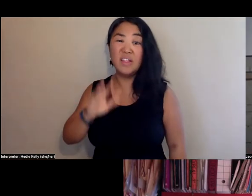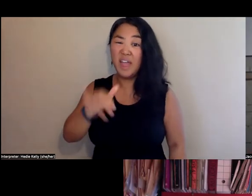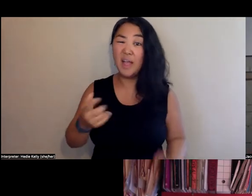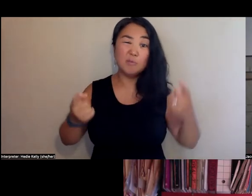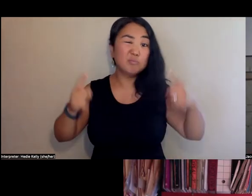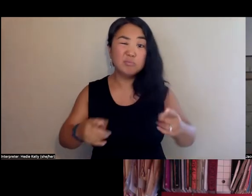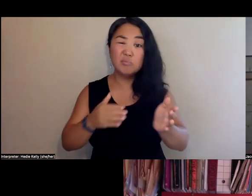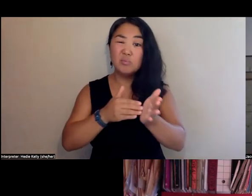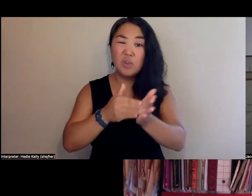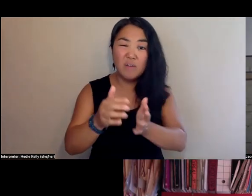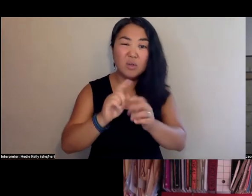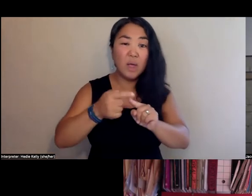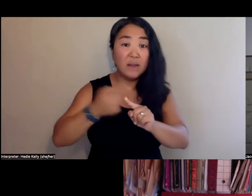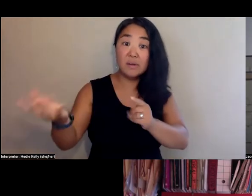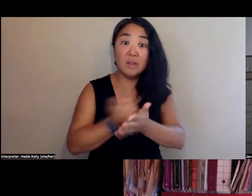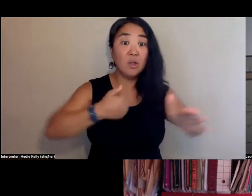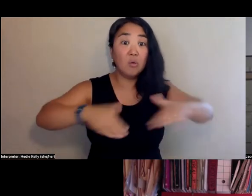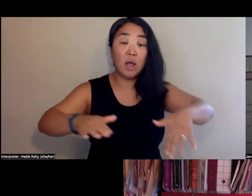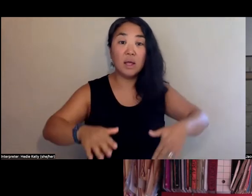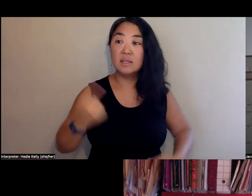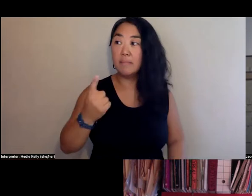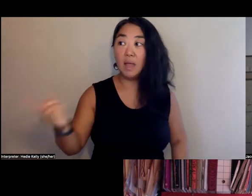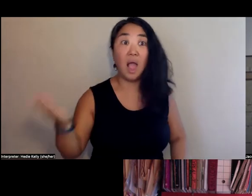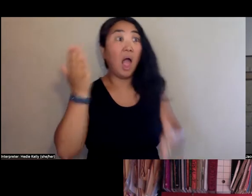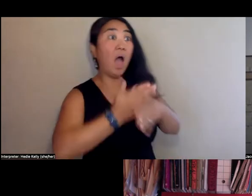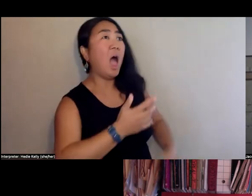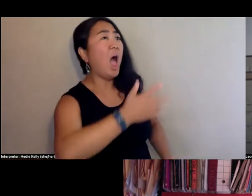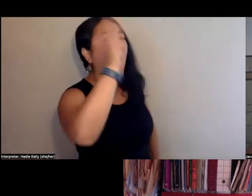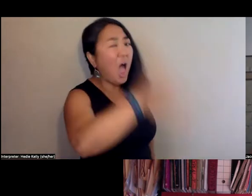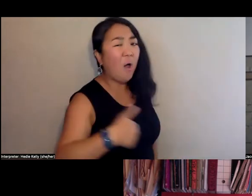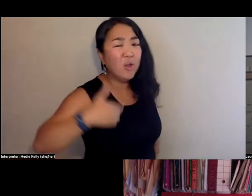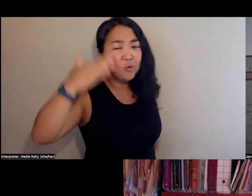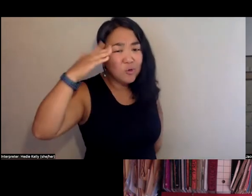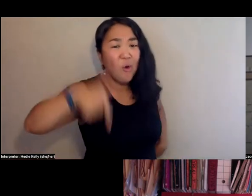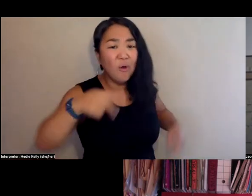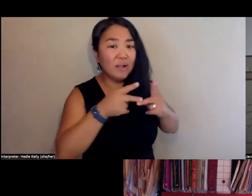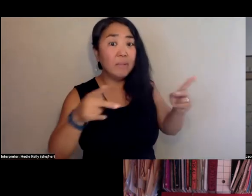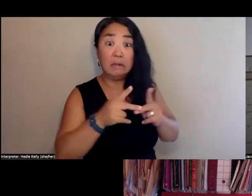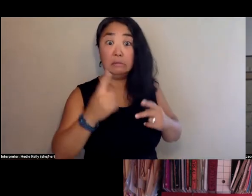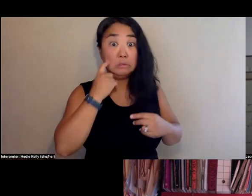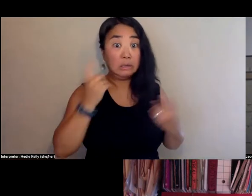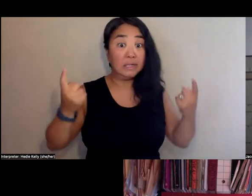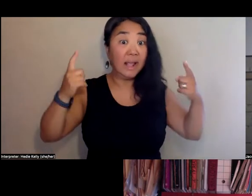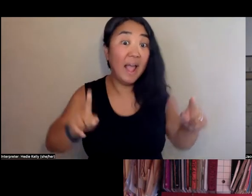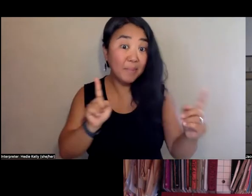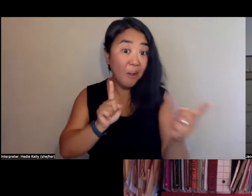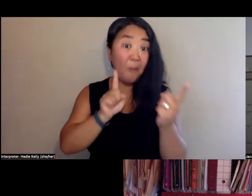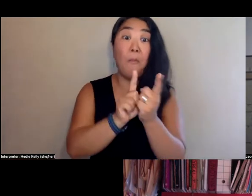time when we're walking, is someone all of a sudden says, oh, I know this place. And we've just stumbled to it. And we